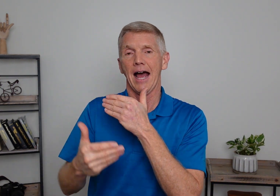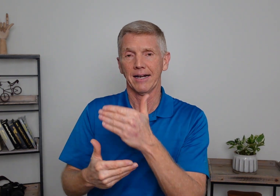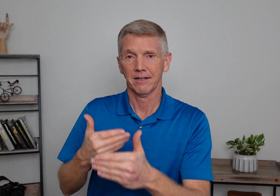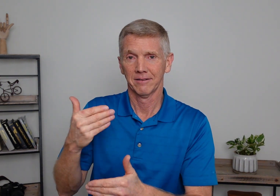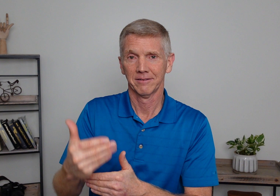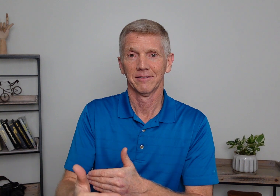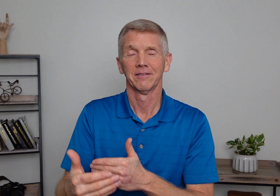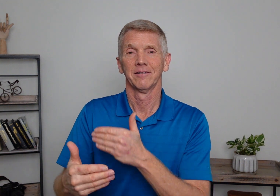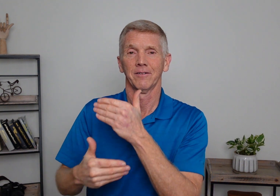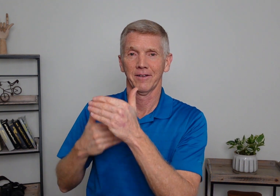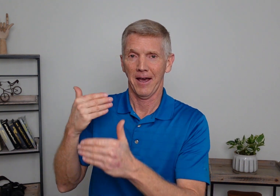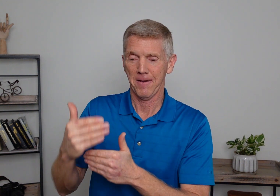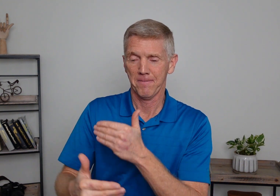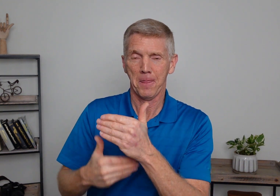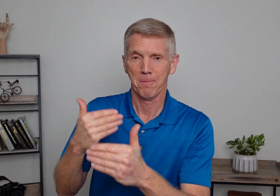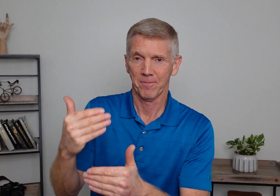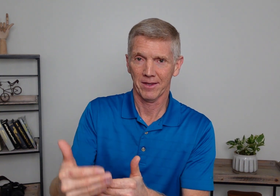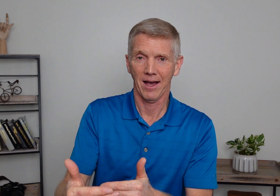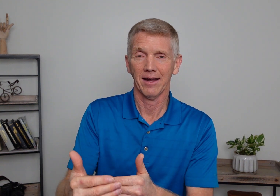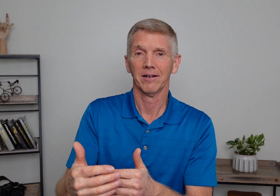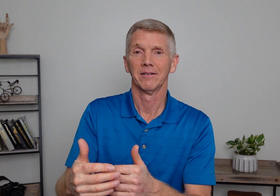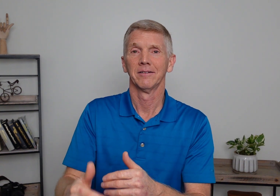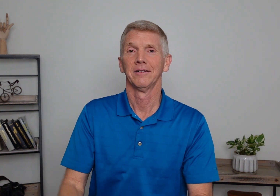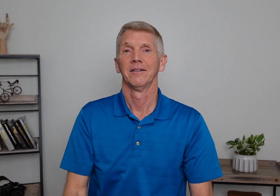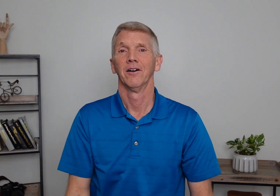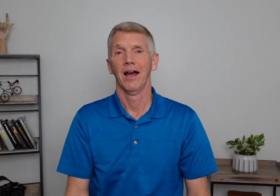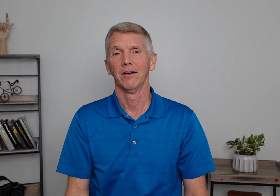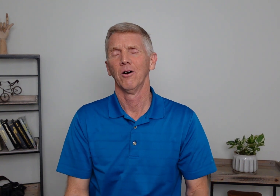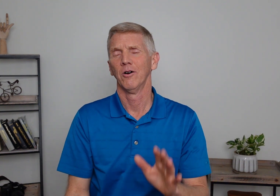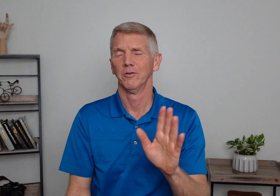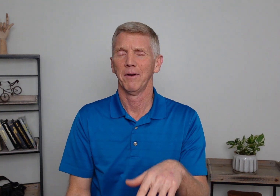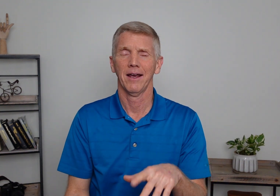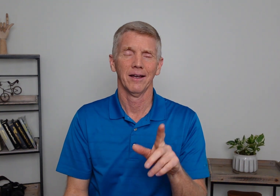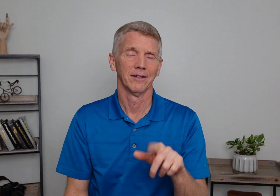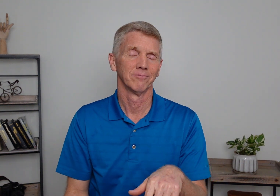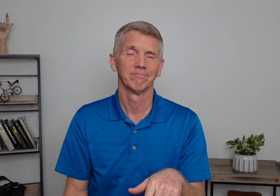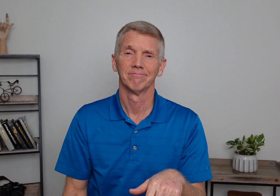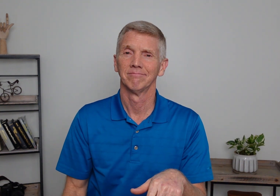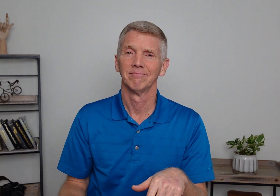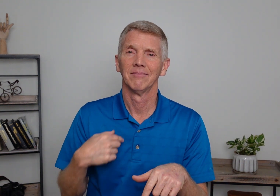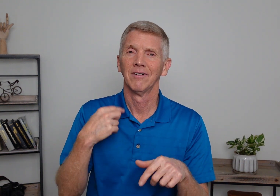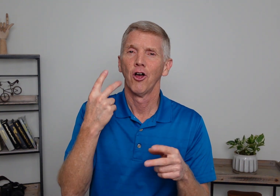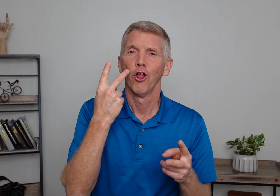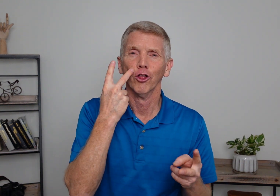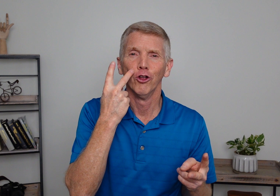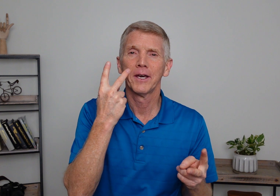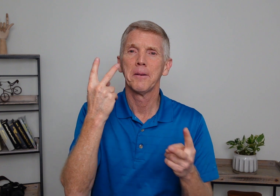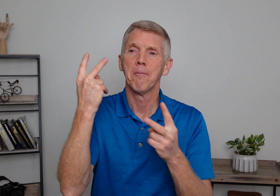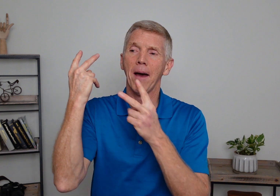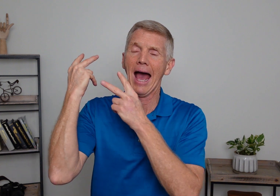kind. Okay? Kind. All right? Oh, man. Looking